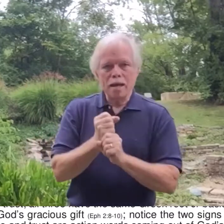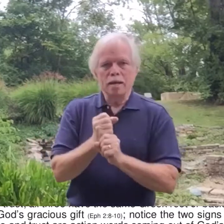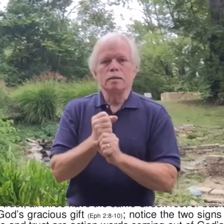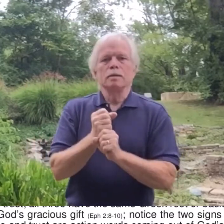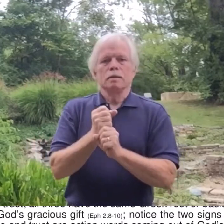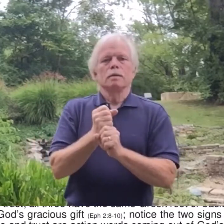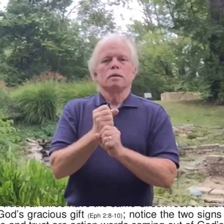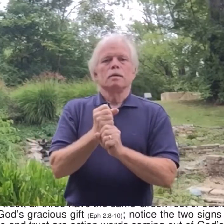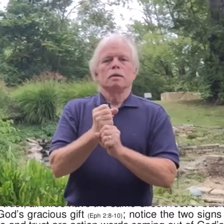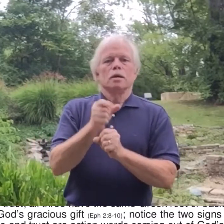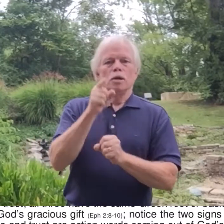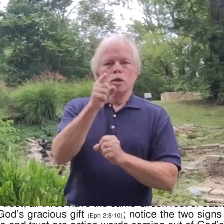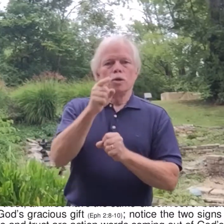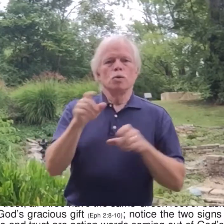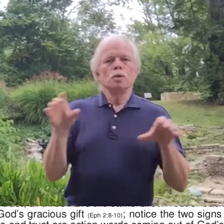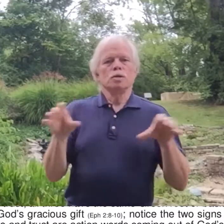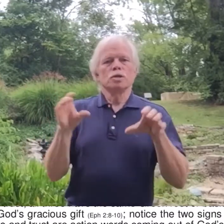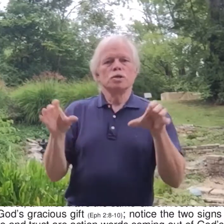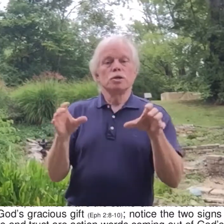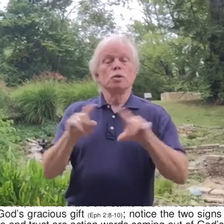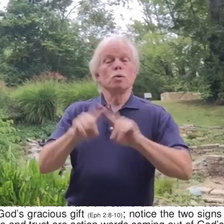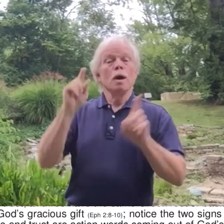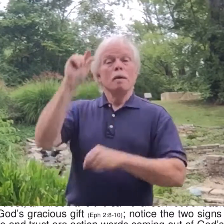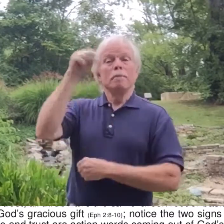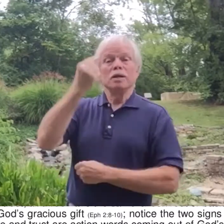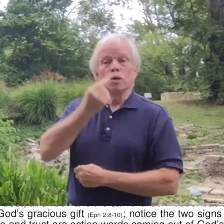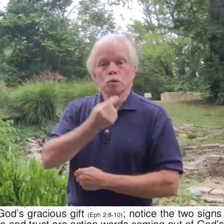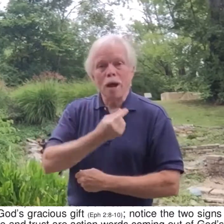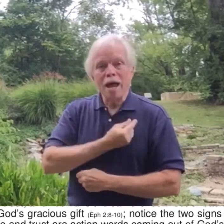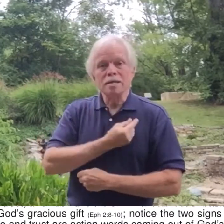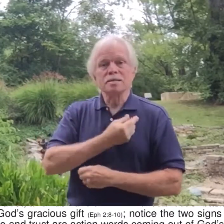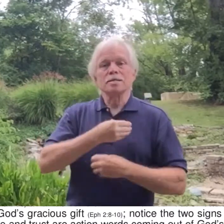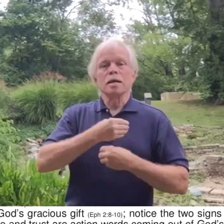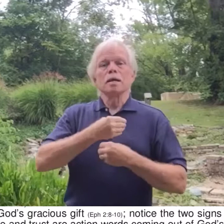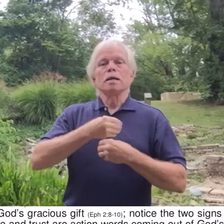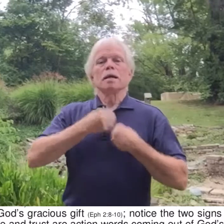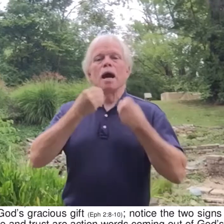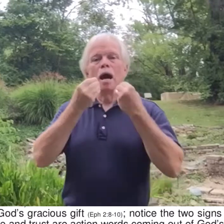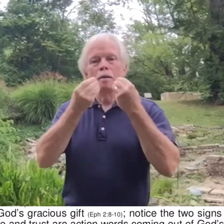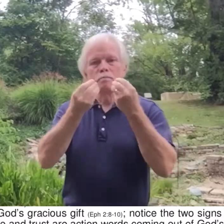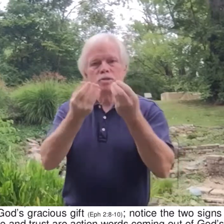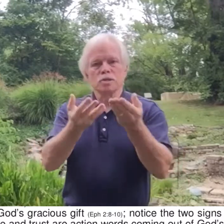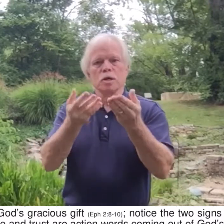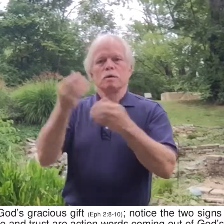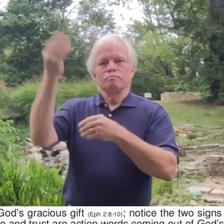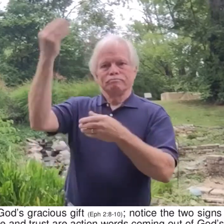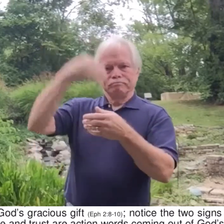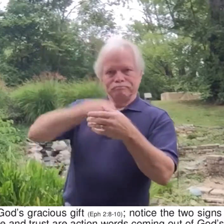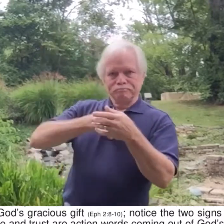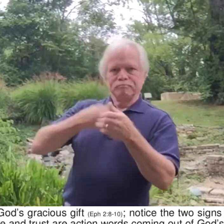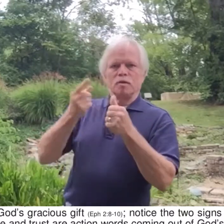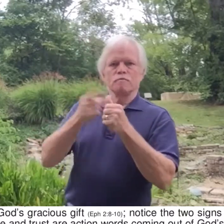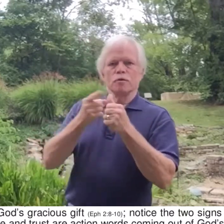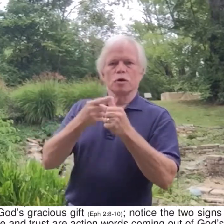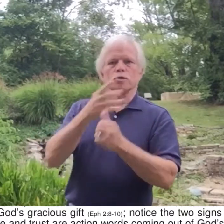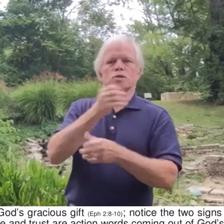created you to do. But grace comes first